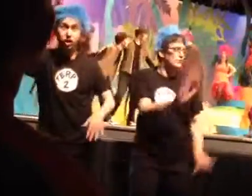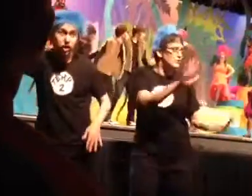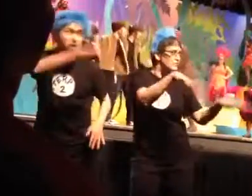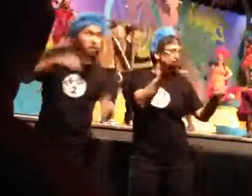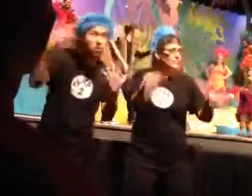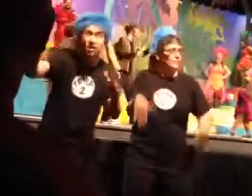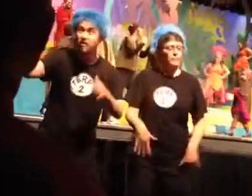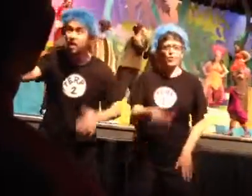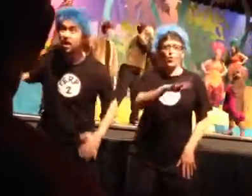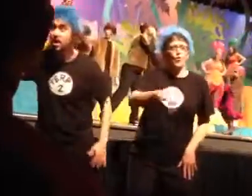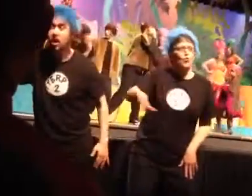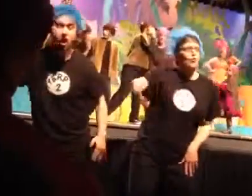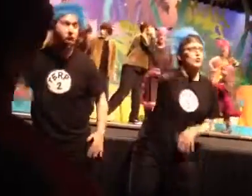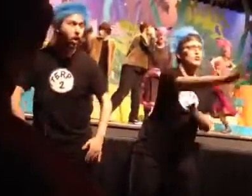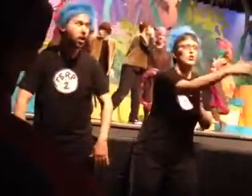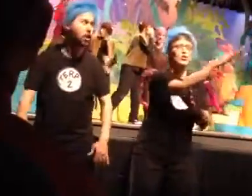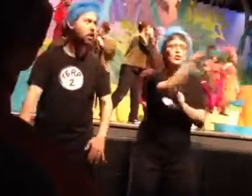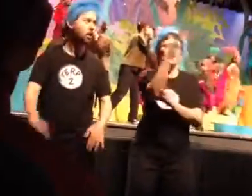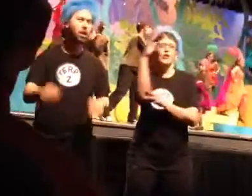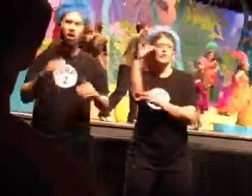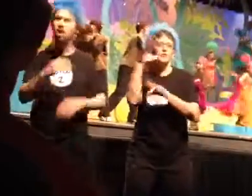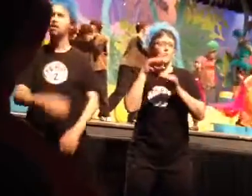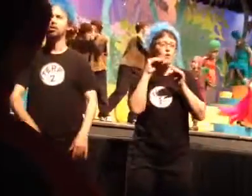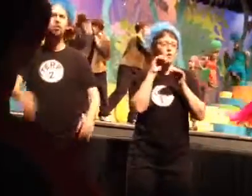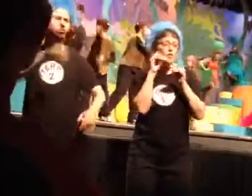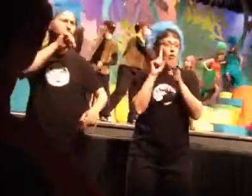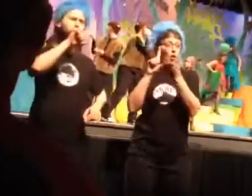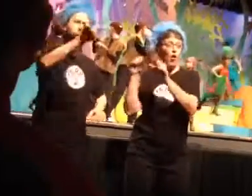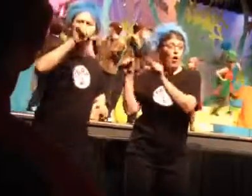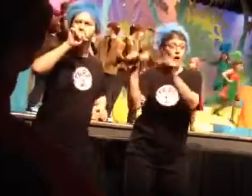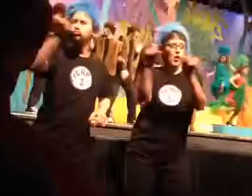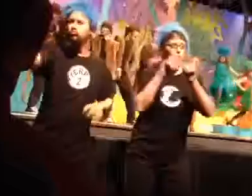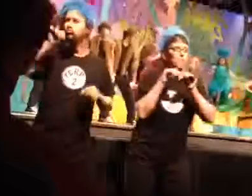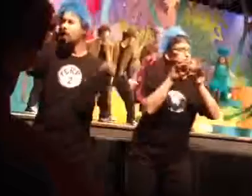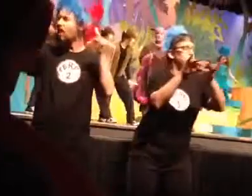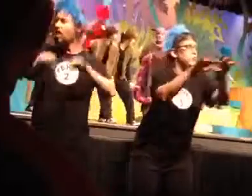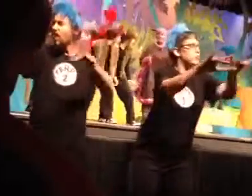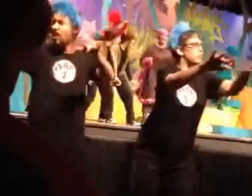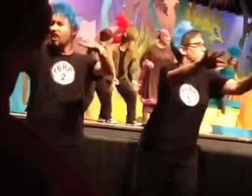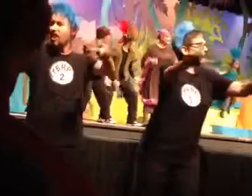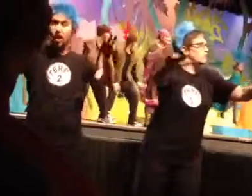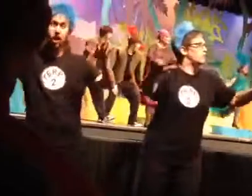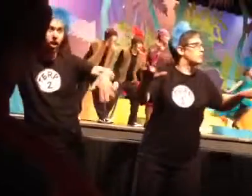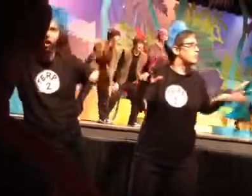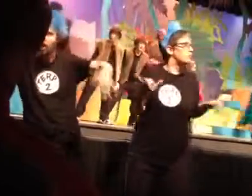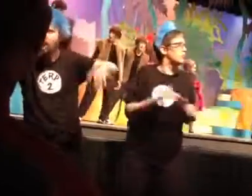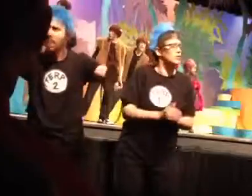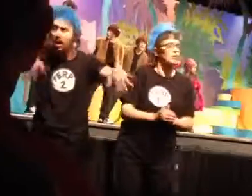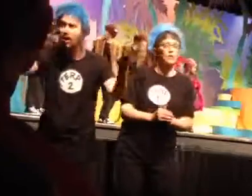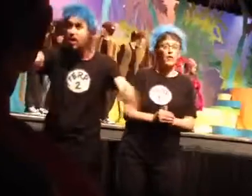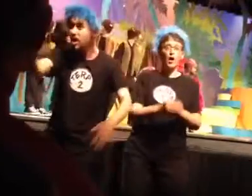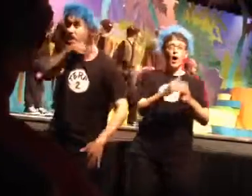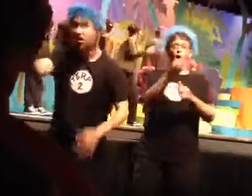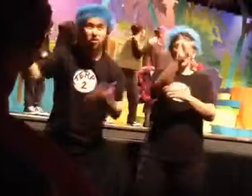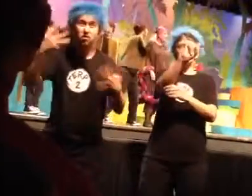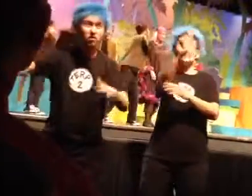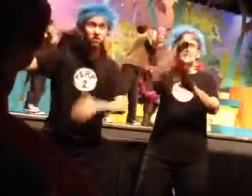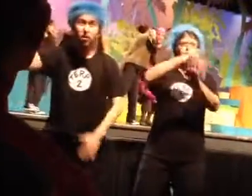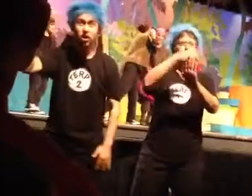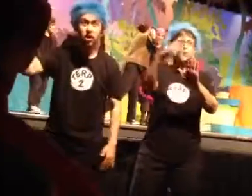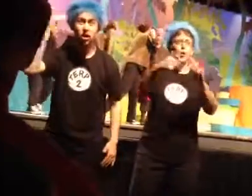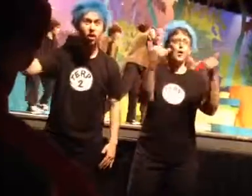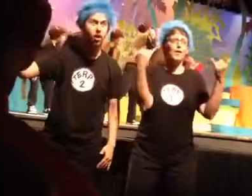hear, did you didn't hear? With the Jekyll and the Nascity Leeds! Did you hear, did you hear, did you didn't hear?